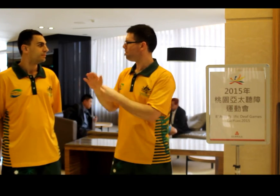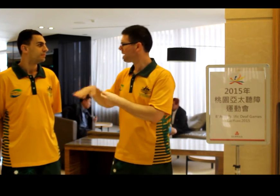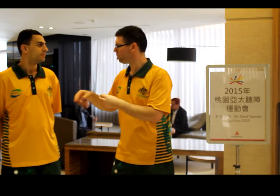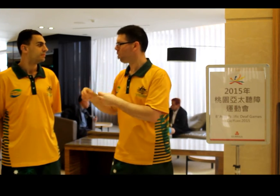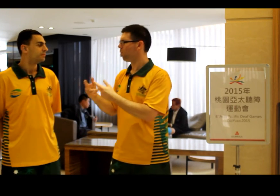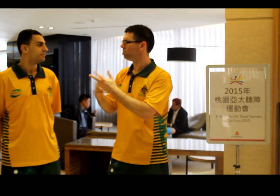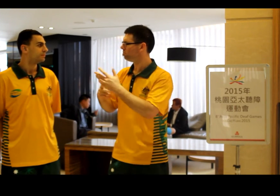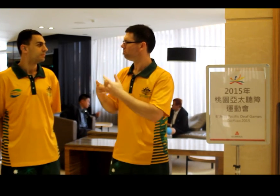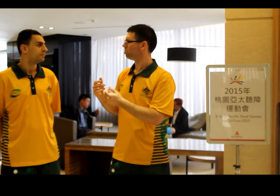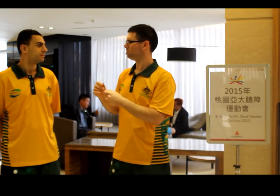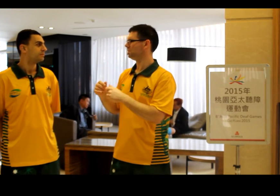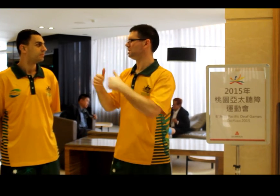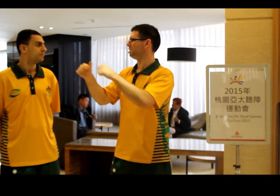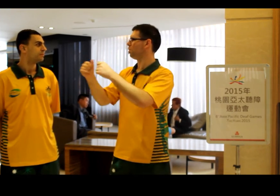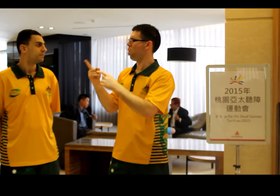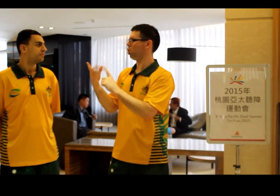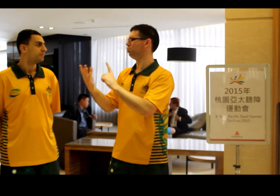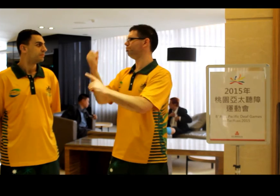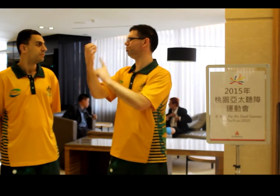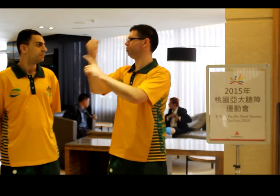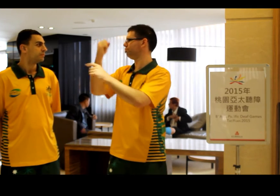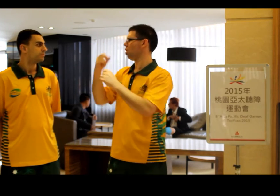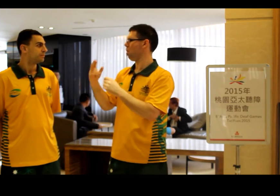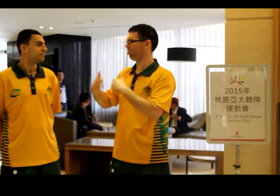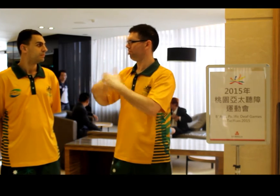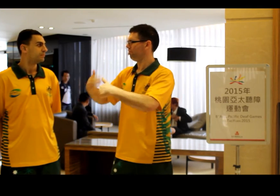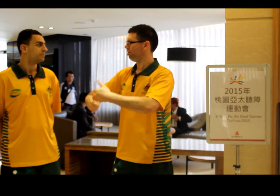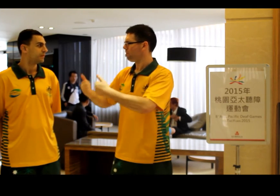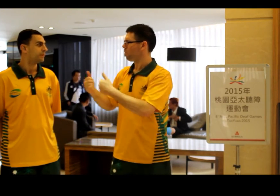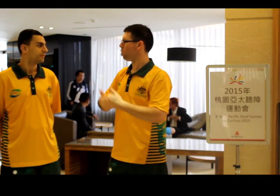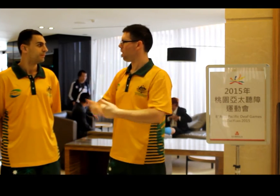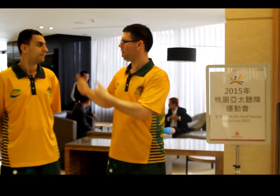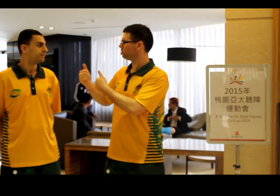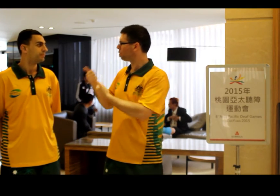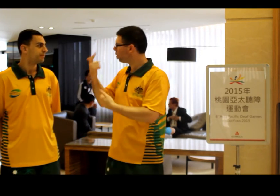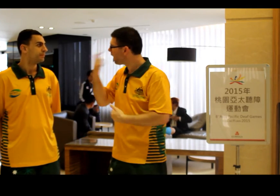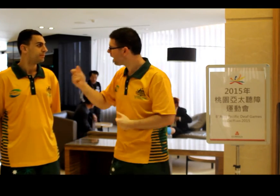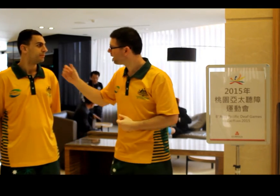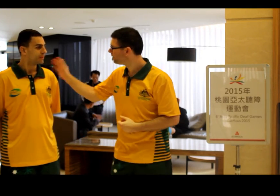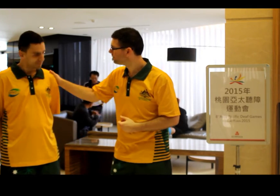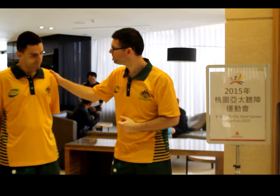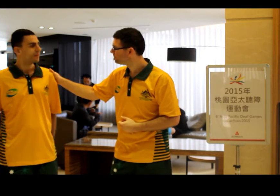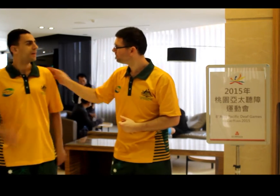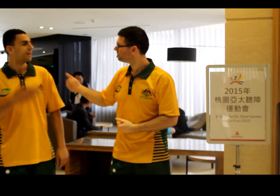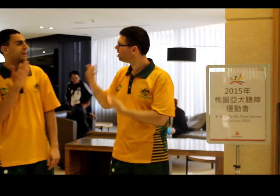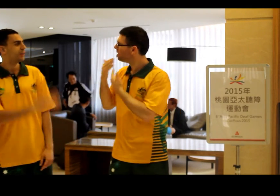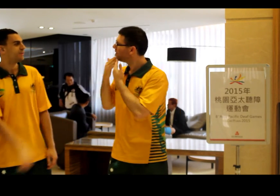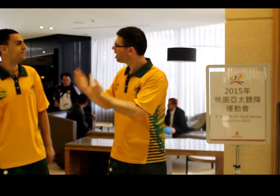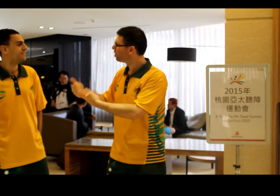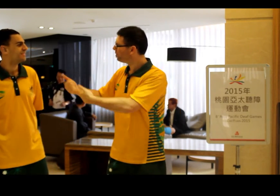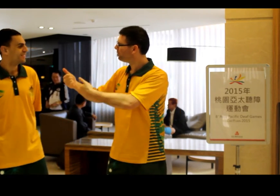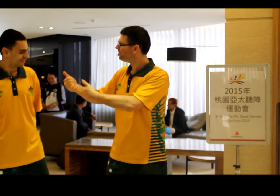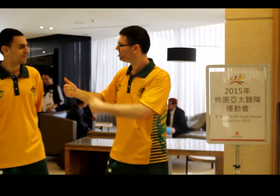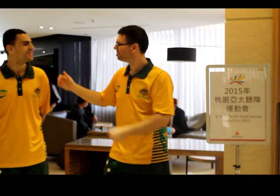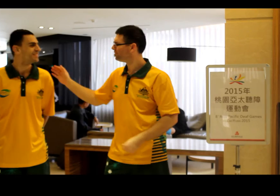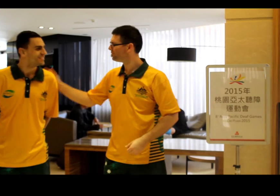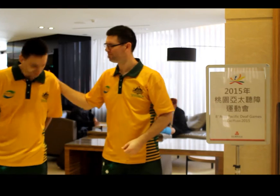that you'll continue on with basketball and your pursuits and whatever you wish to achieve in the next little while. So good luck. Thank you. Well